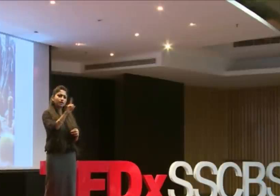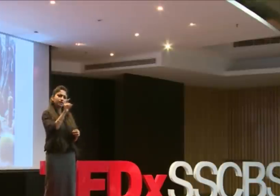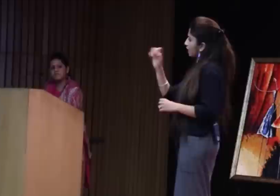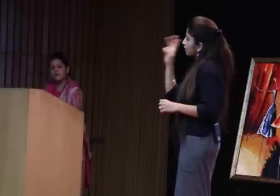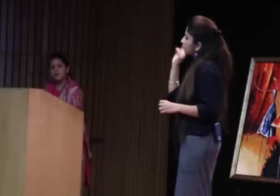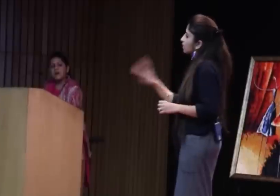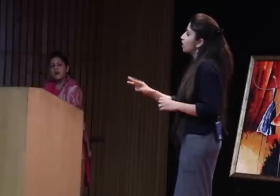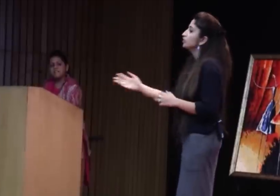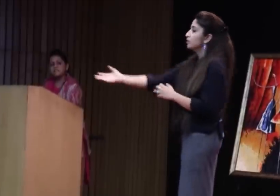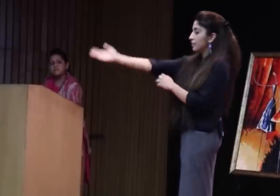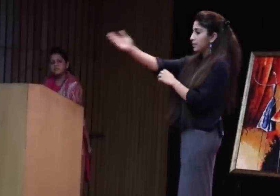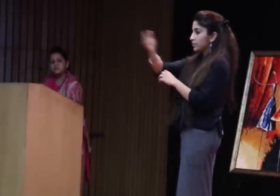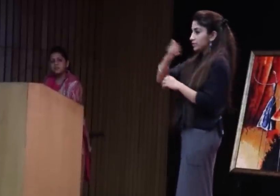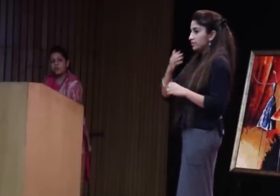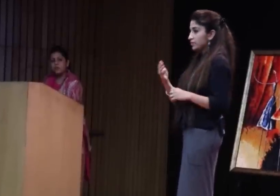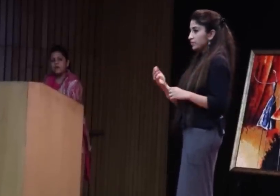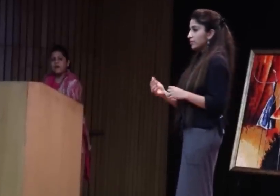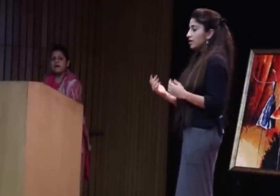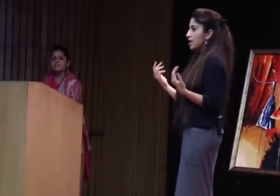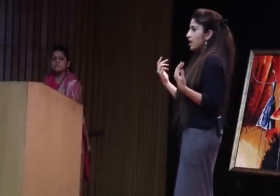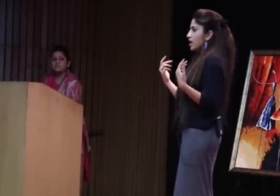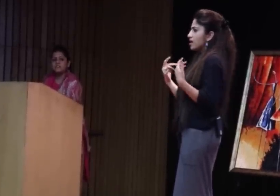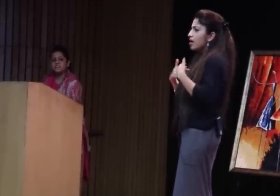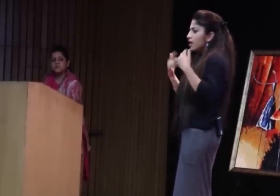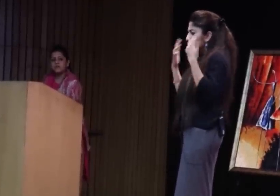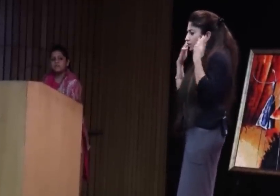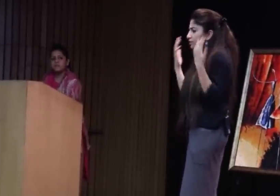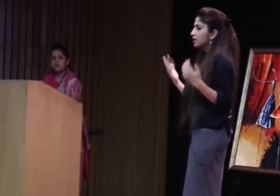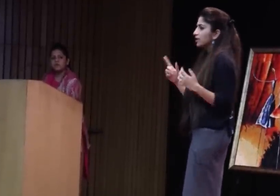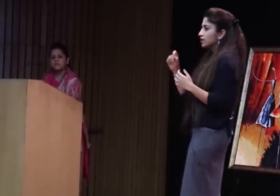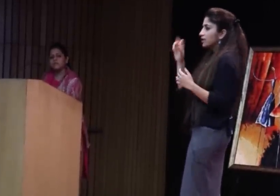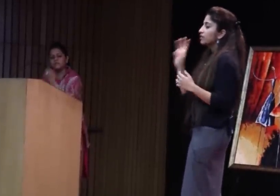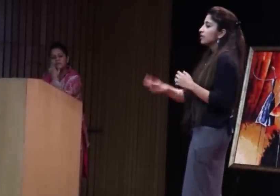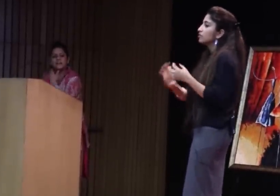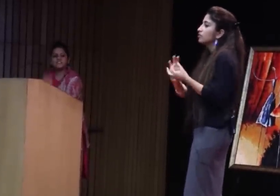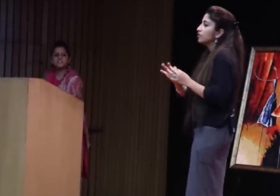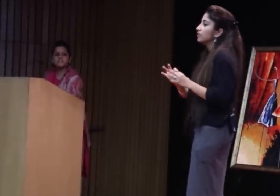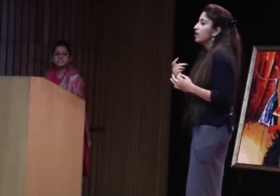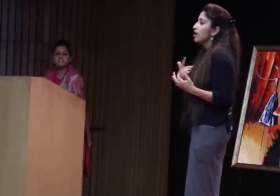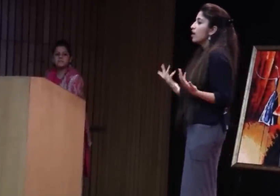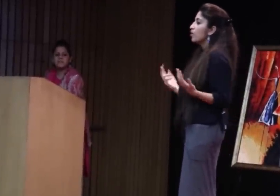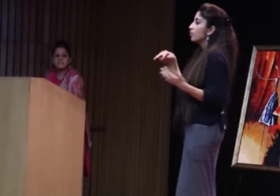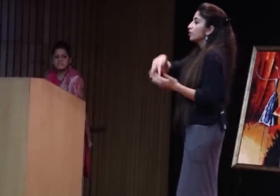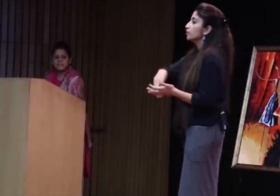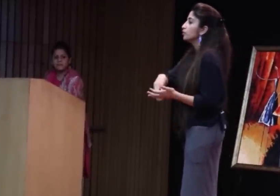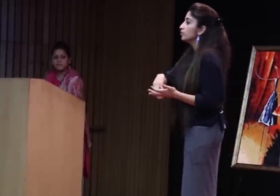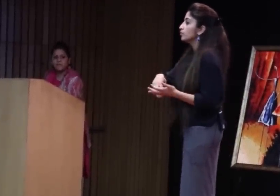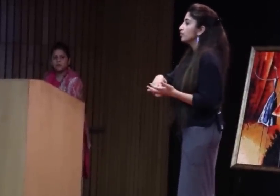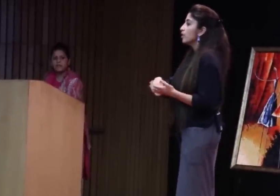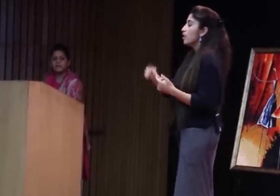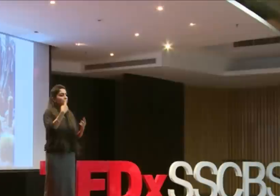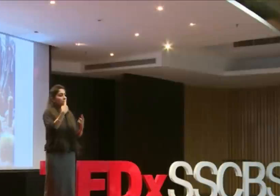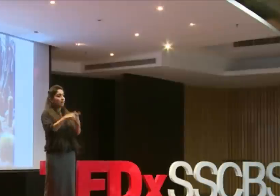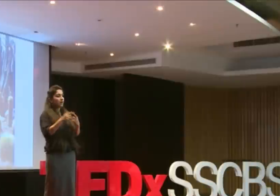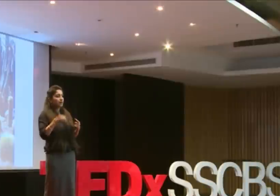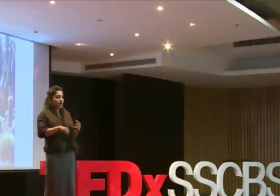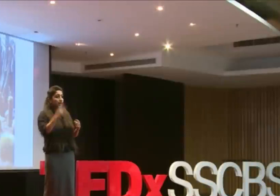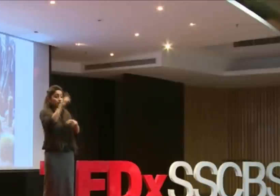Deaf asked me to go and do interpret on the National Disability Day for like 10,000